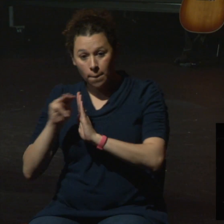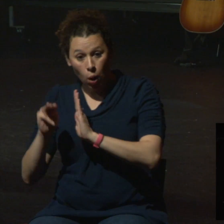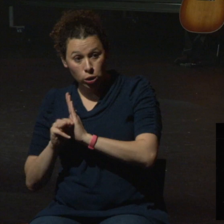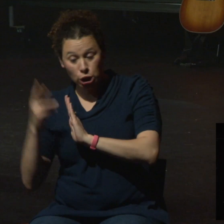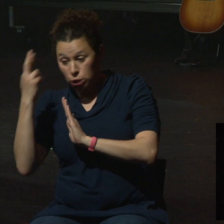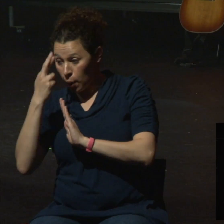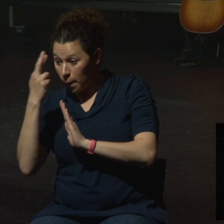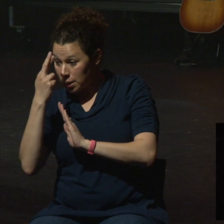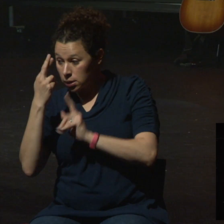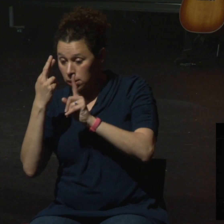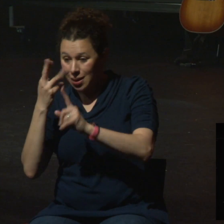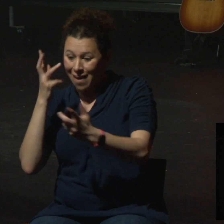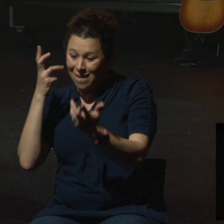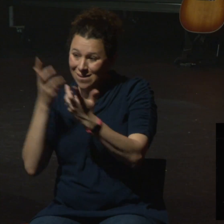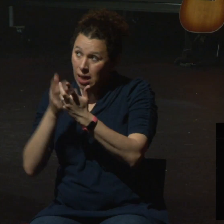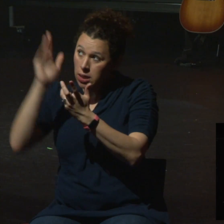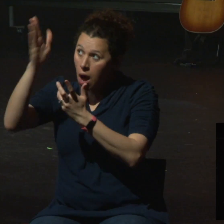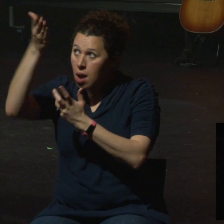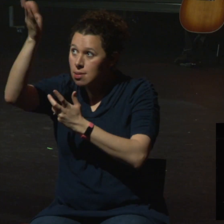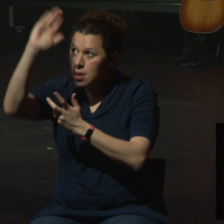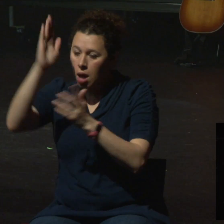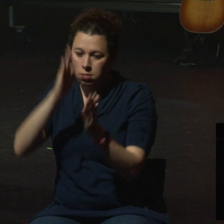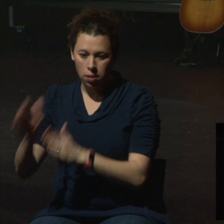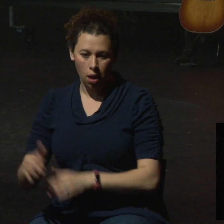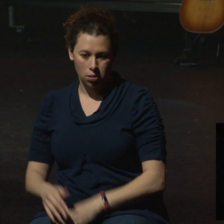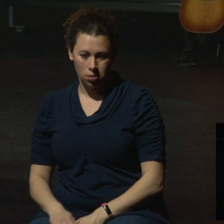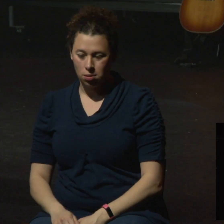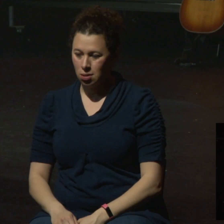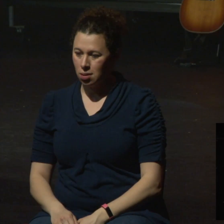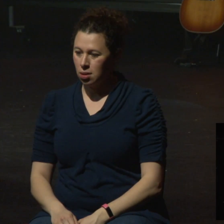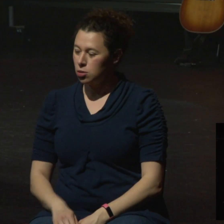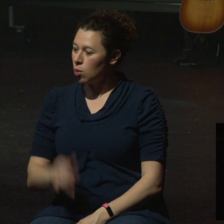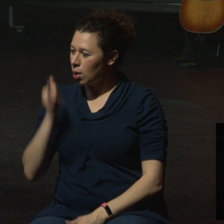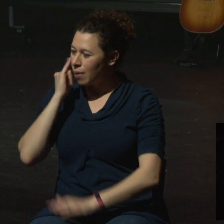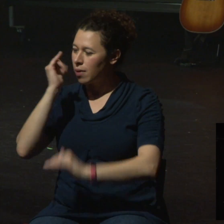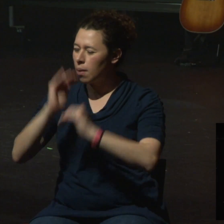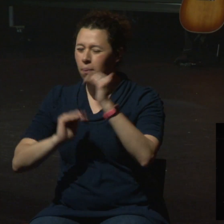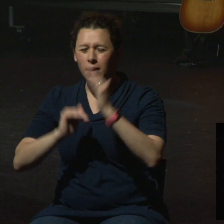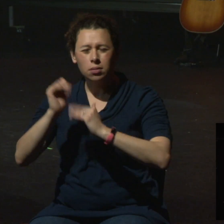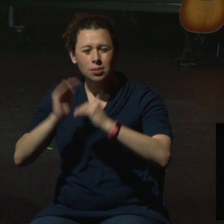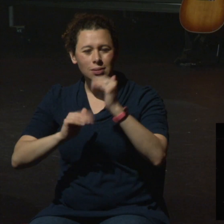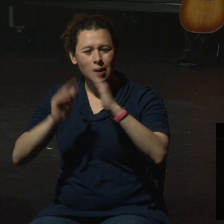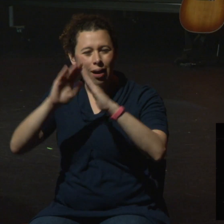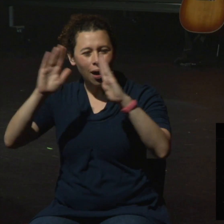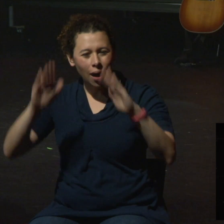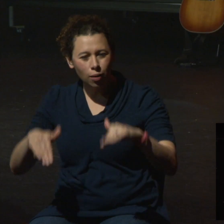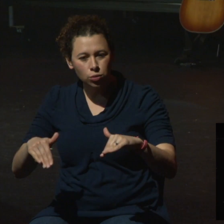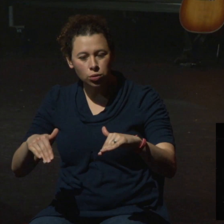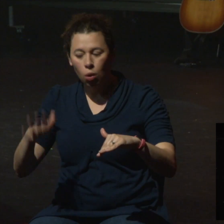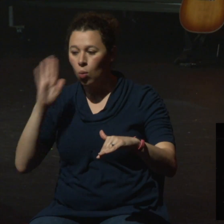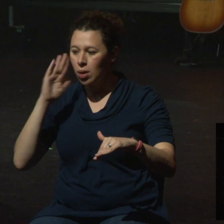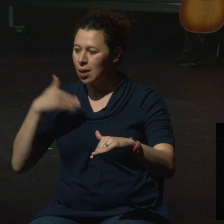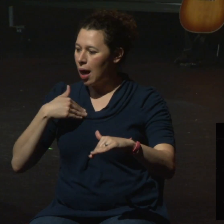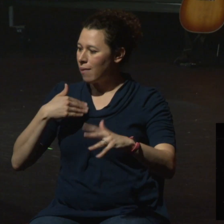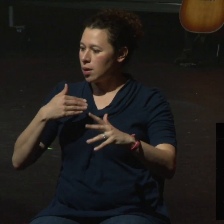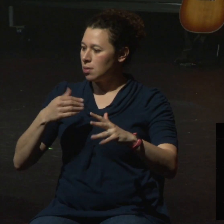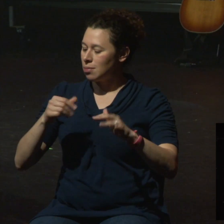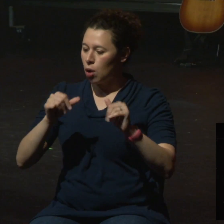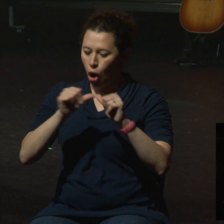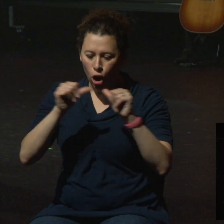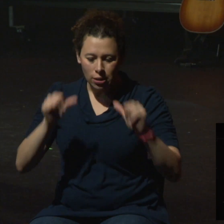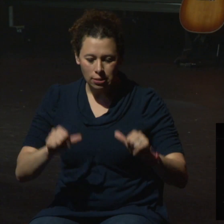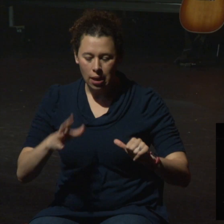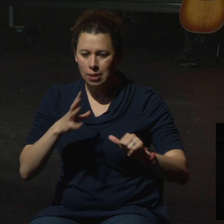to build a house, he's calling on a construction team to lay the foundation and all the concrete work. And then here